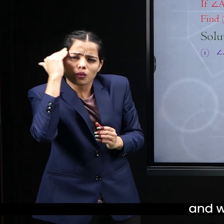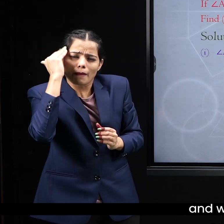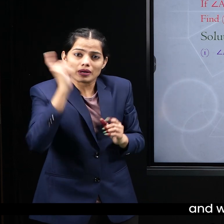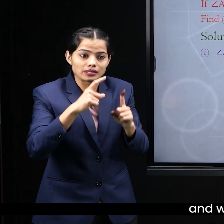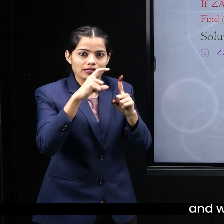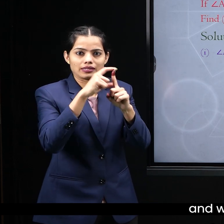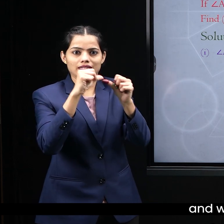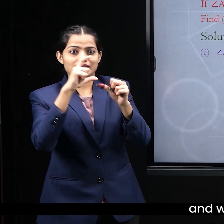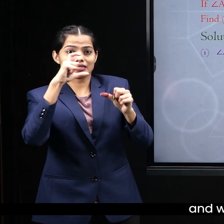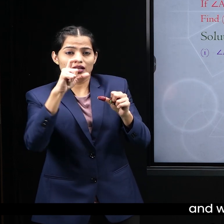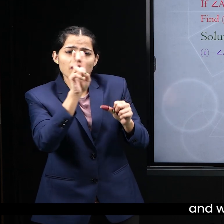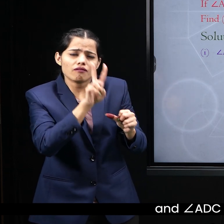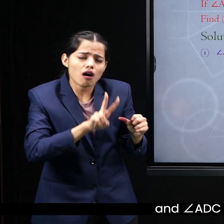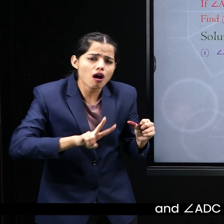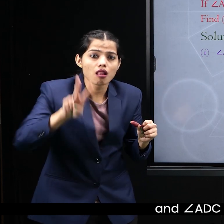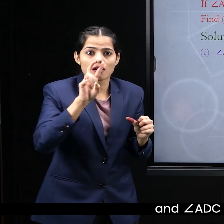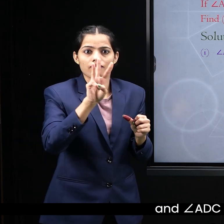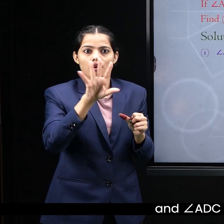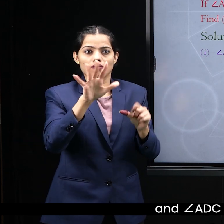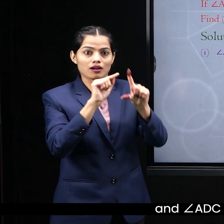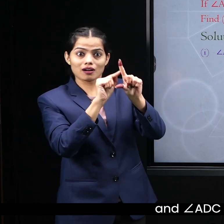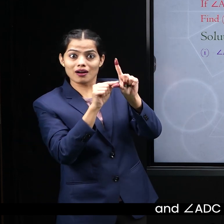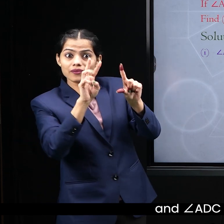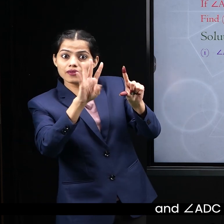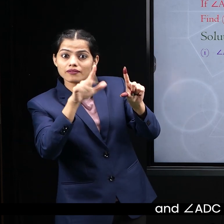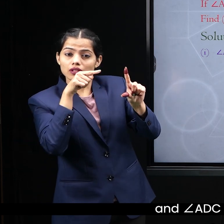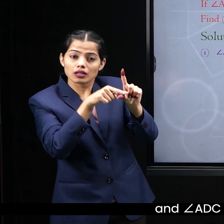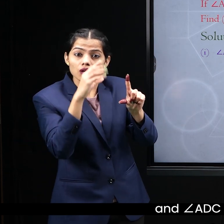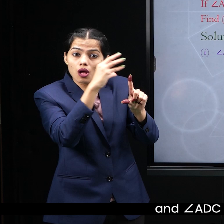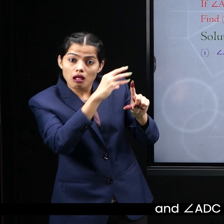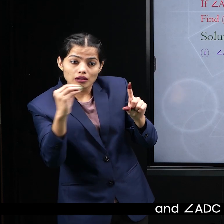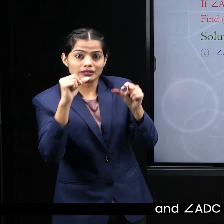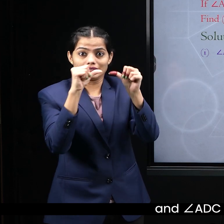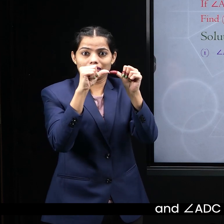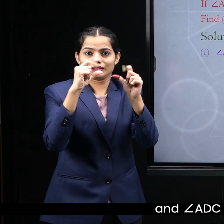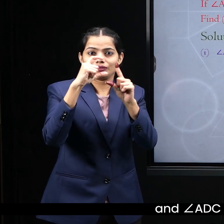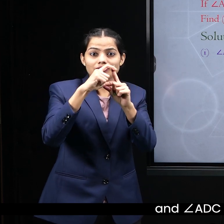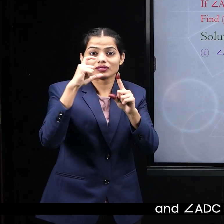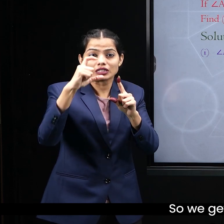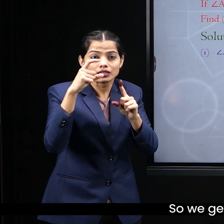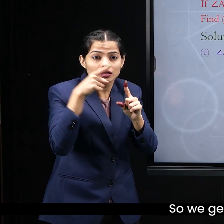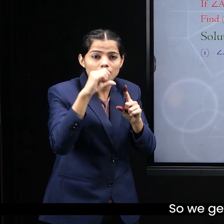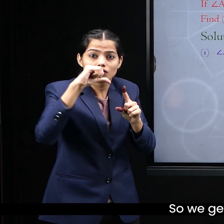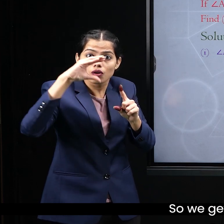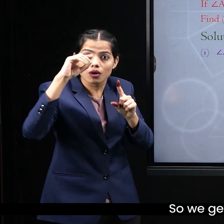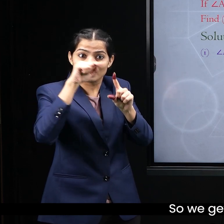is 35 degrees and ADC is 90. Substitute values, so we get